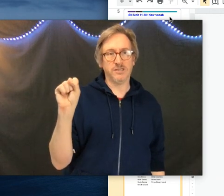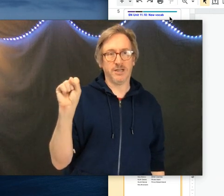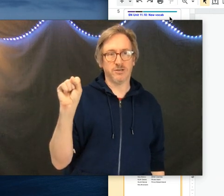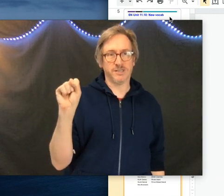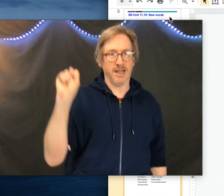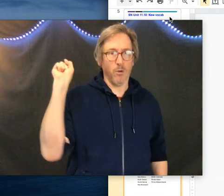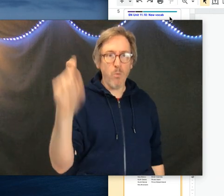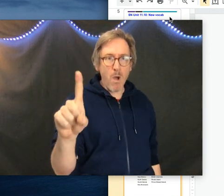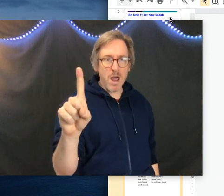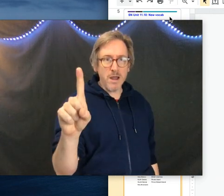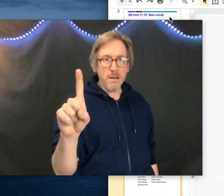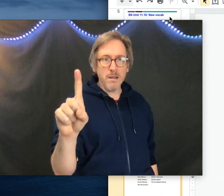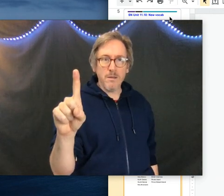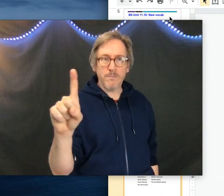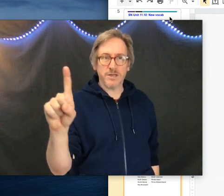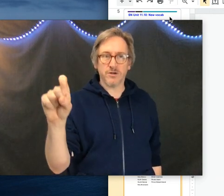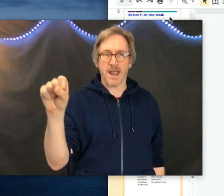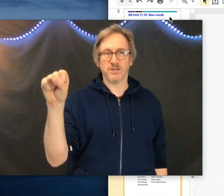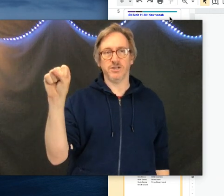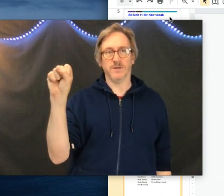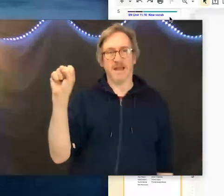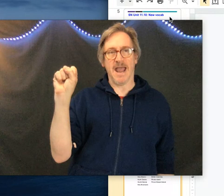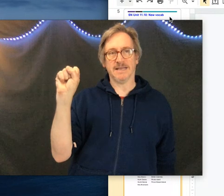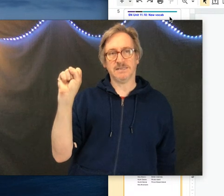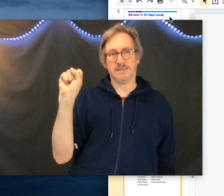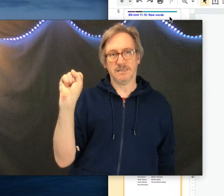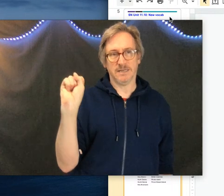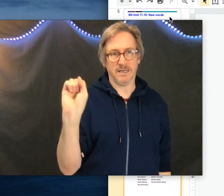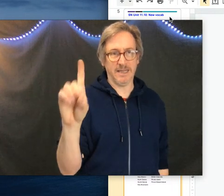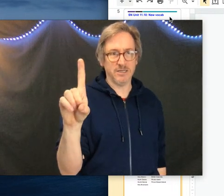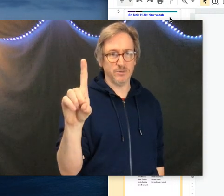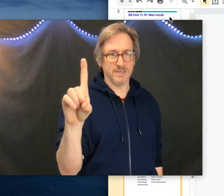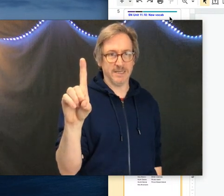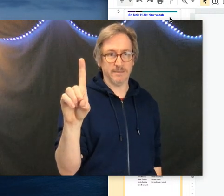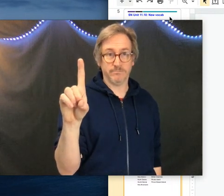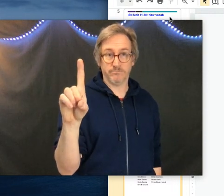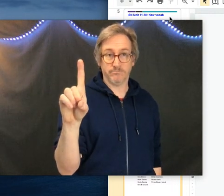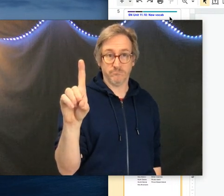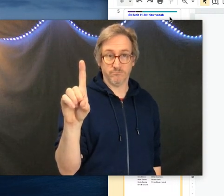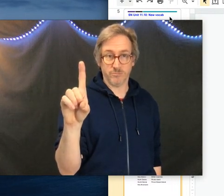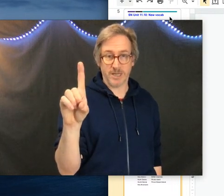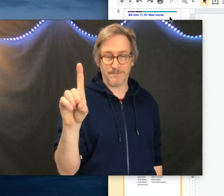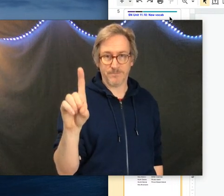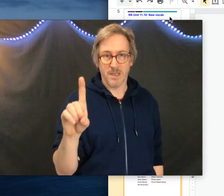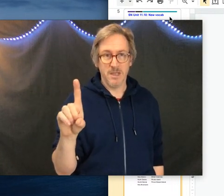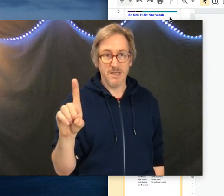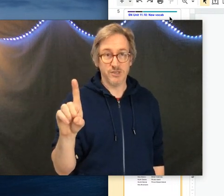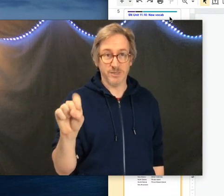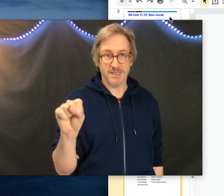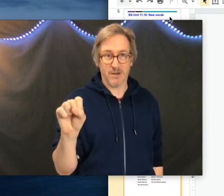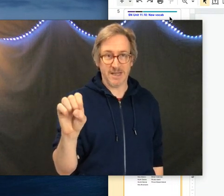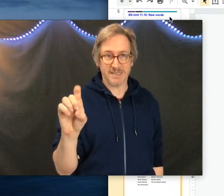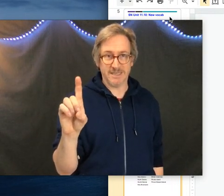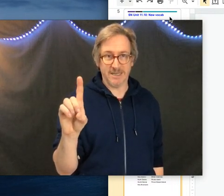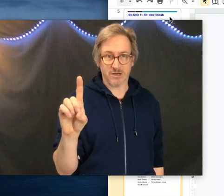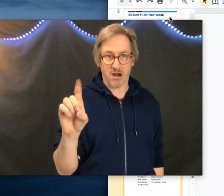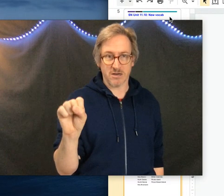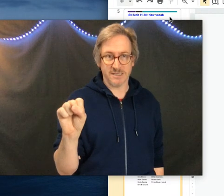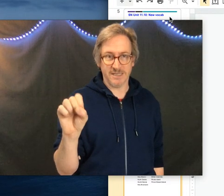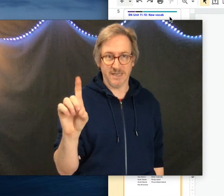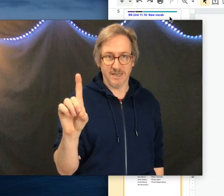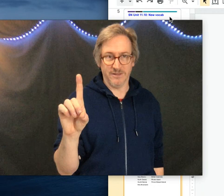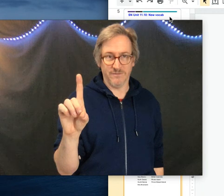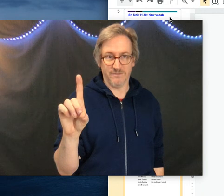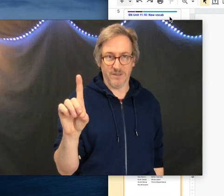It looks like you're just saying one, but you're actually doing an S into a D. Okay. So you can see how S and D are